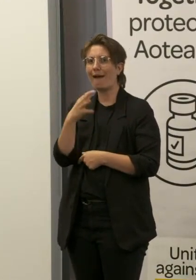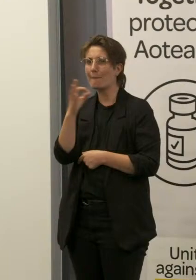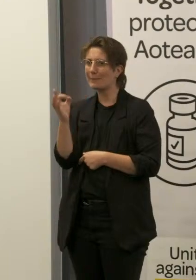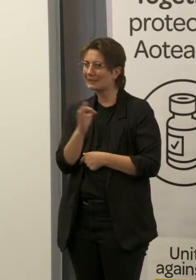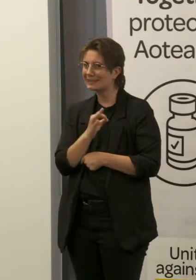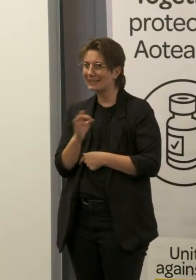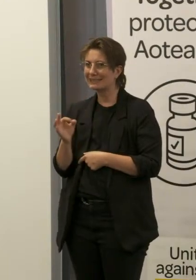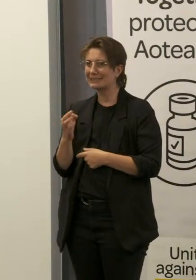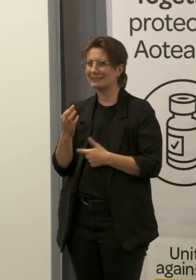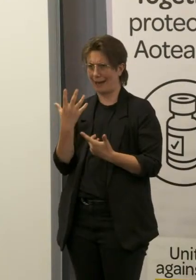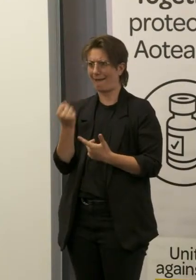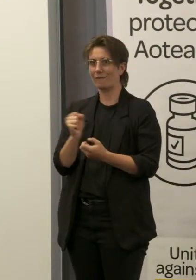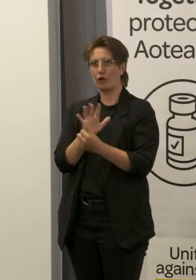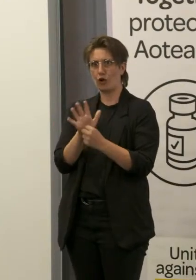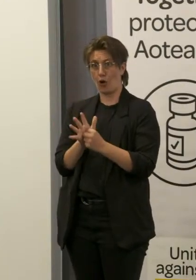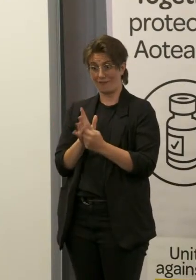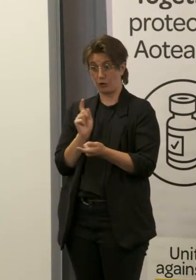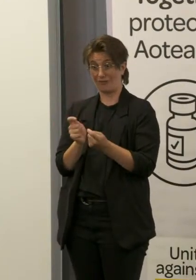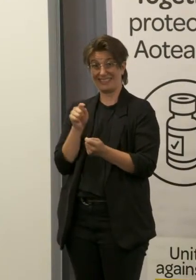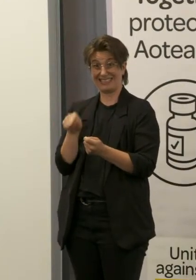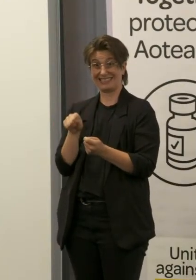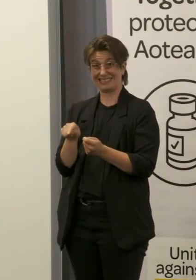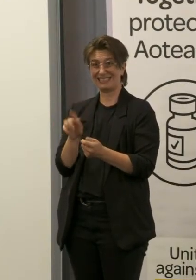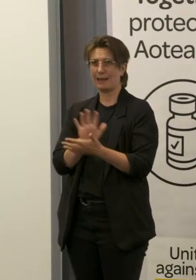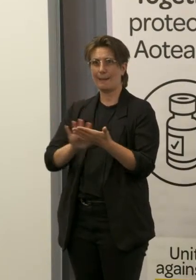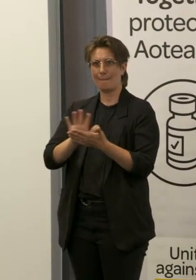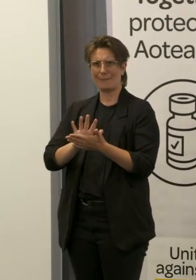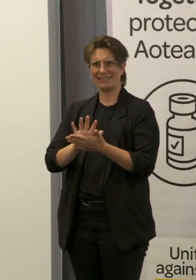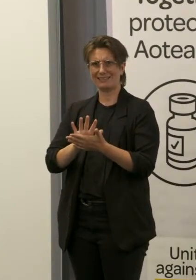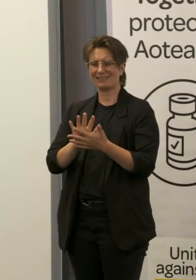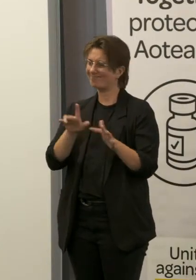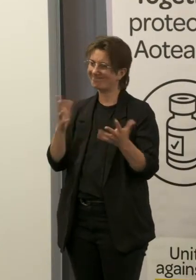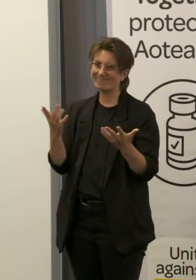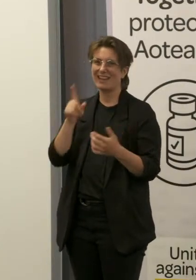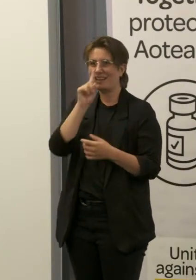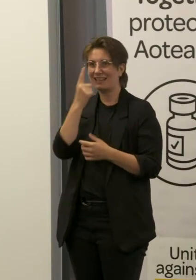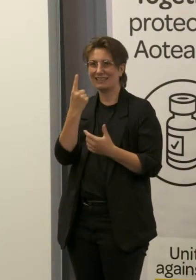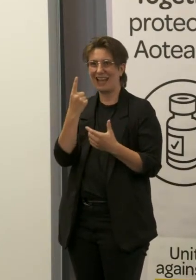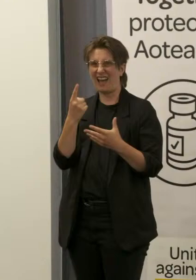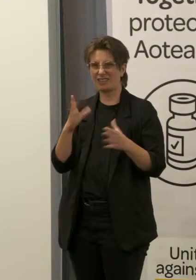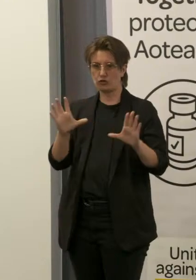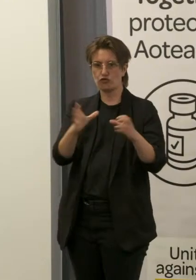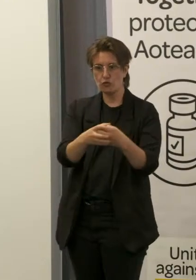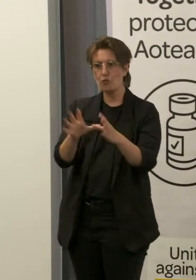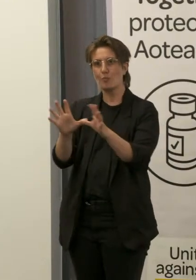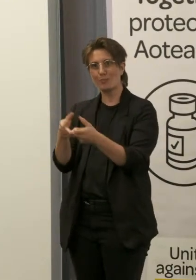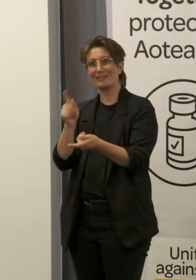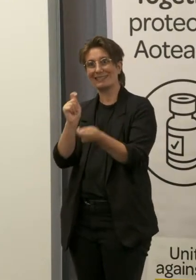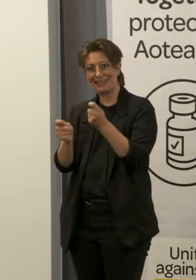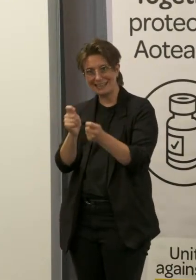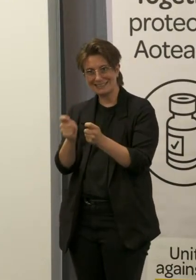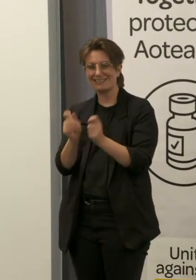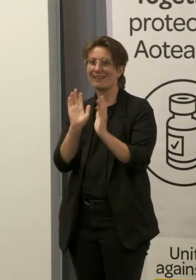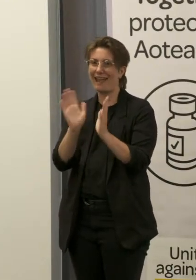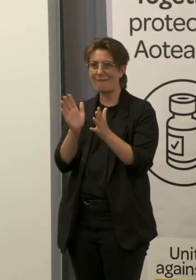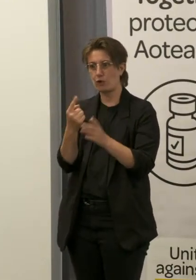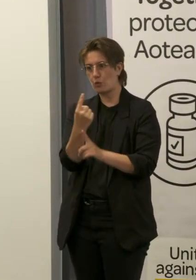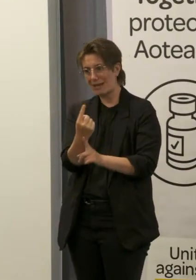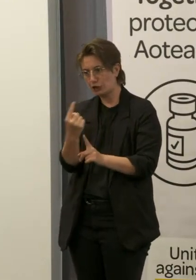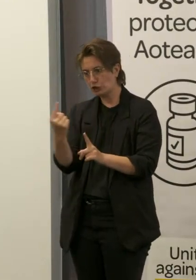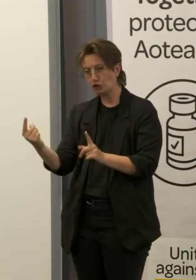sort of reduces the capacity. But at the moment, our non-pooled capacity nationwide would be about